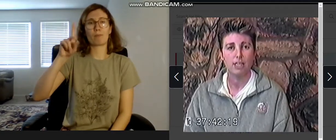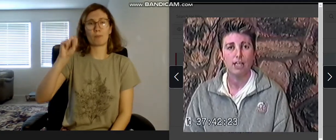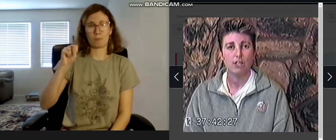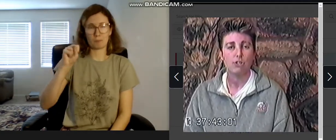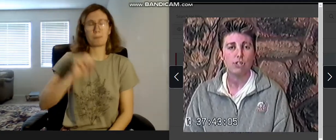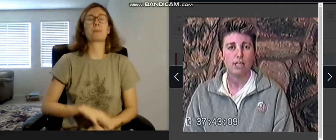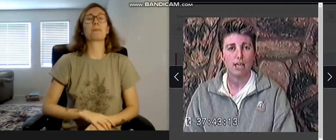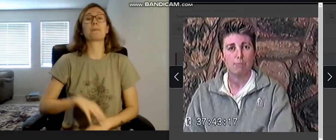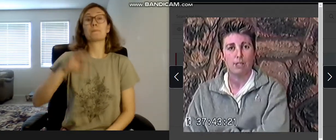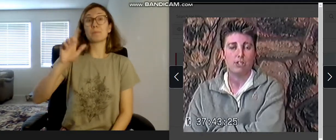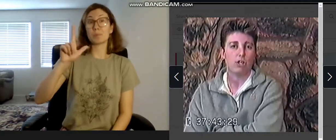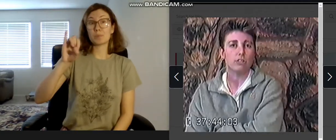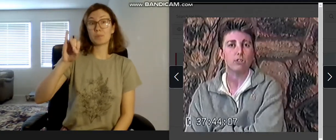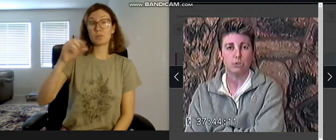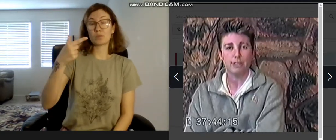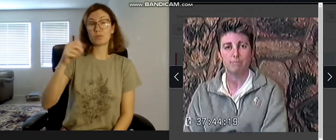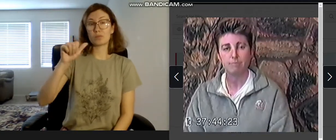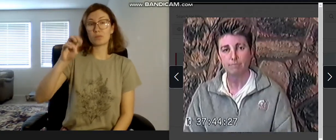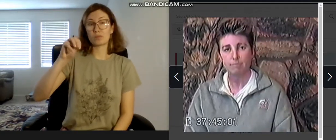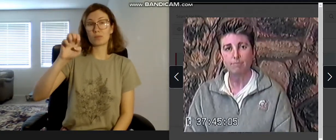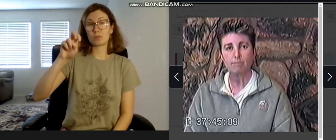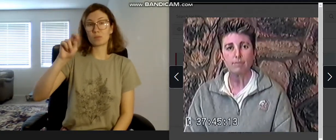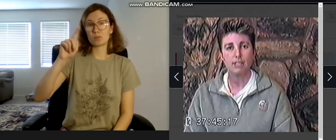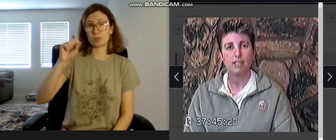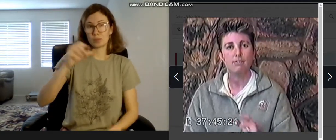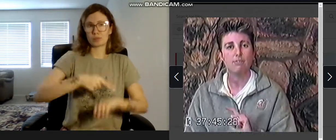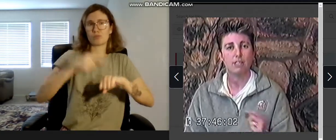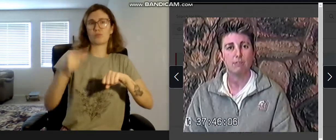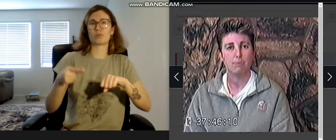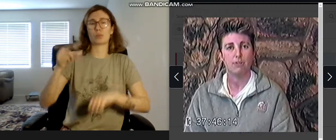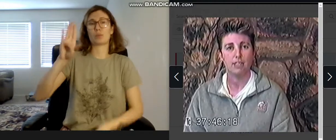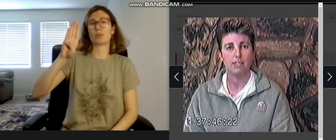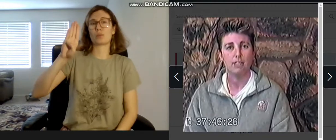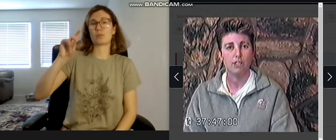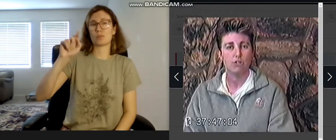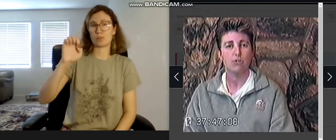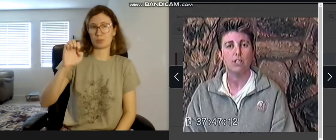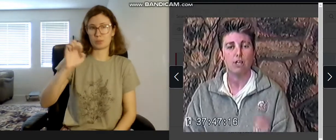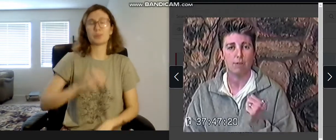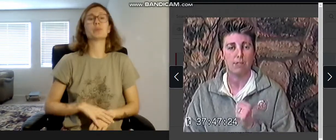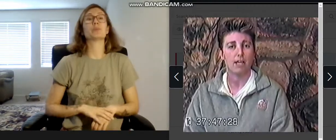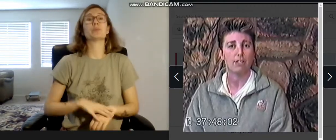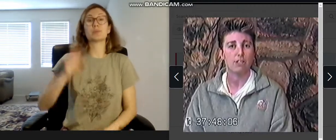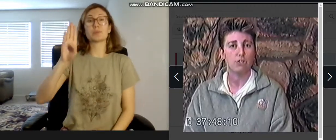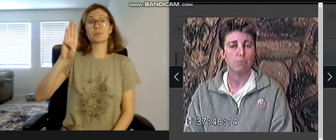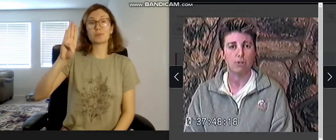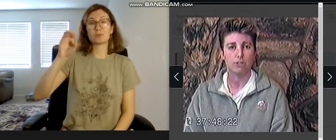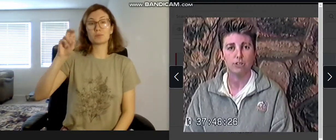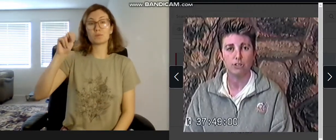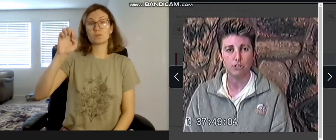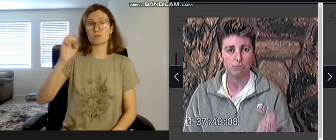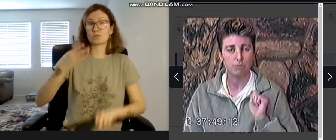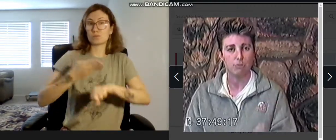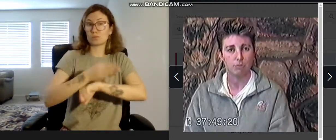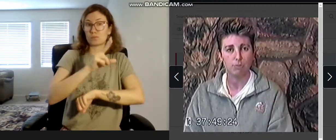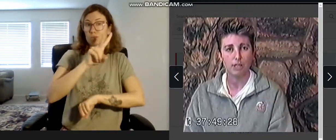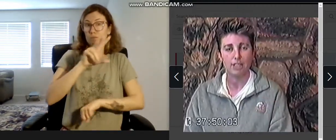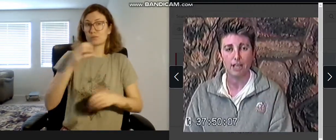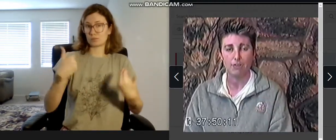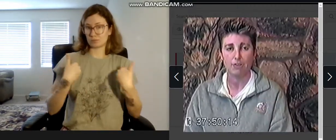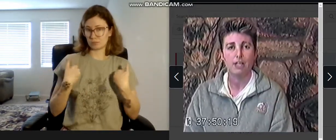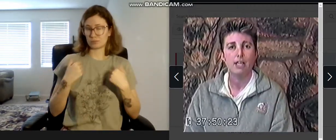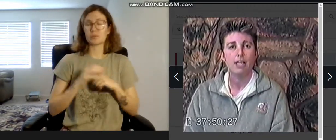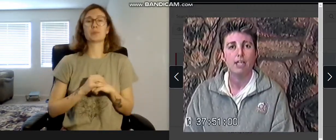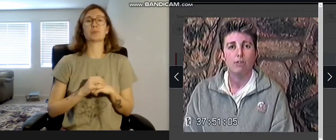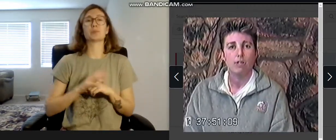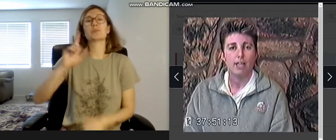bones, usually at a place called a joint. It gives flexibility to the arm, allowing the two bones to move